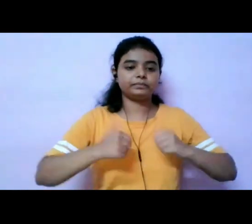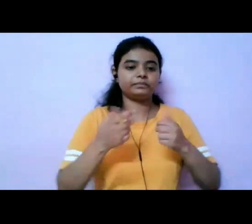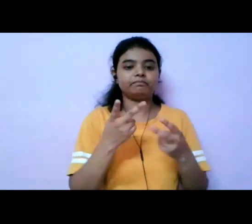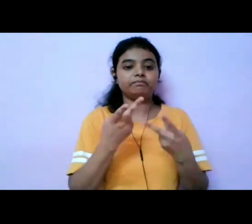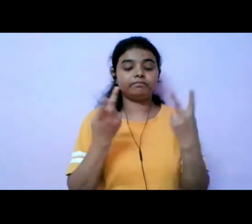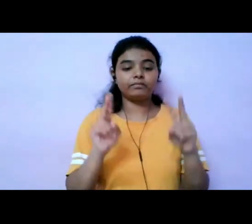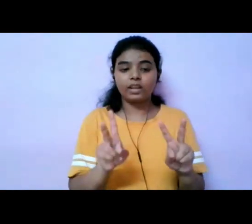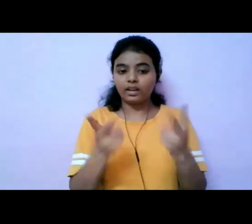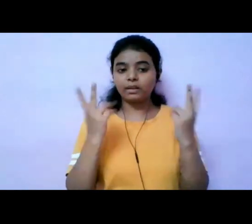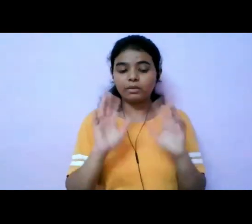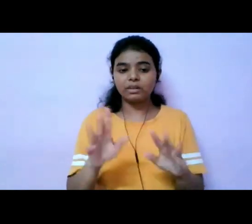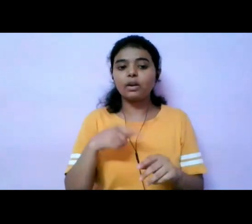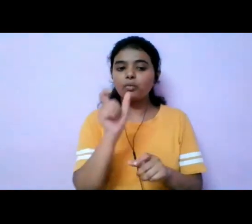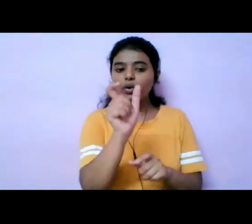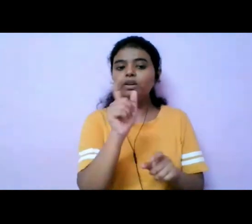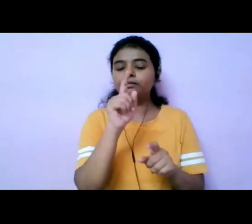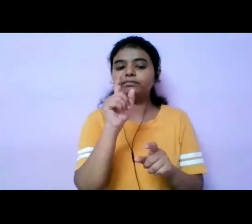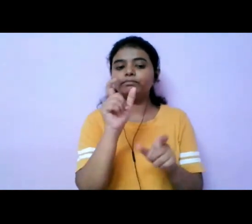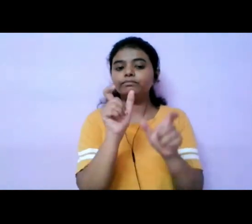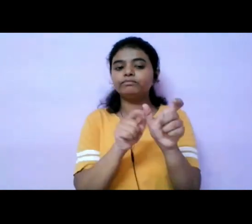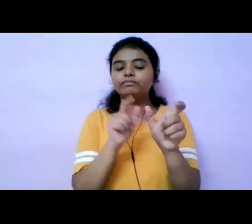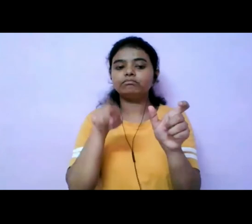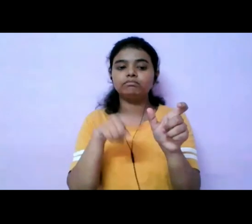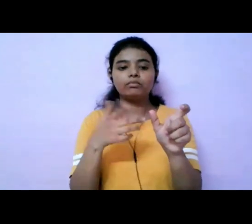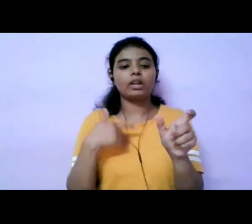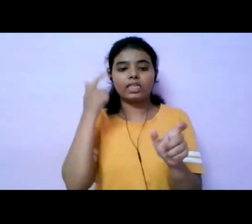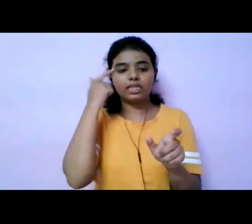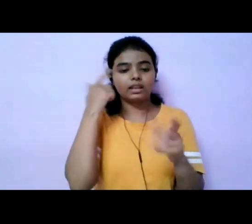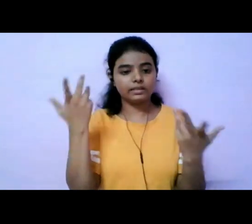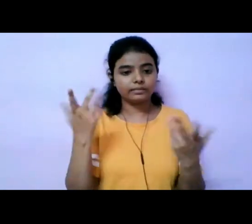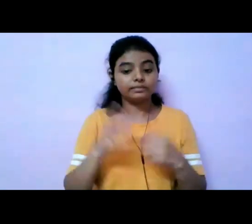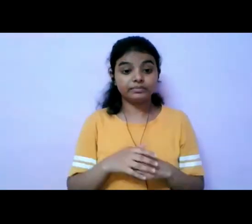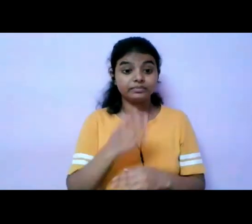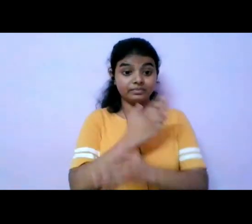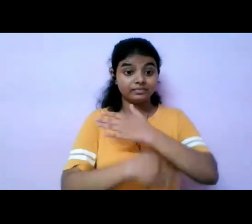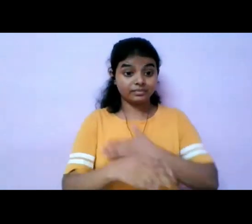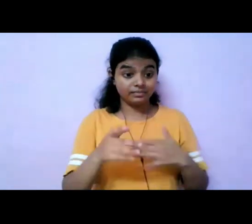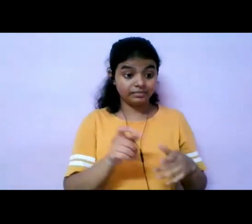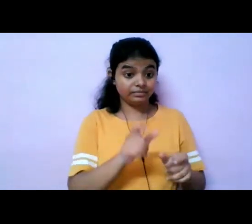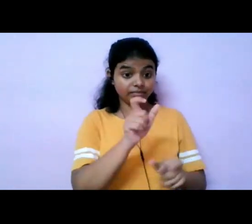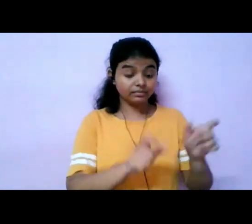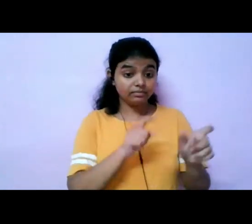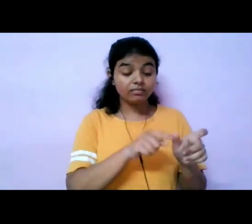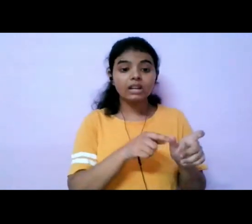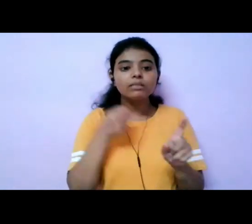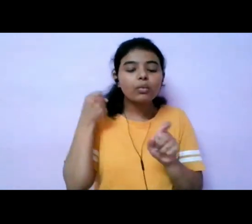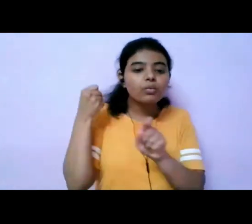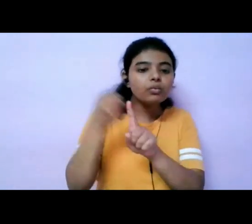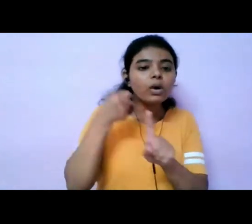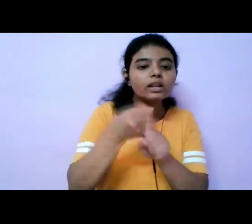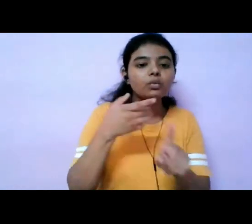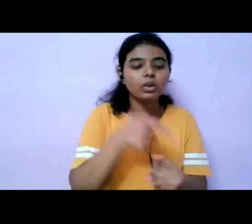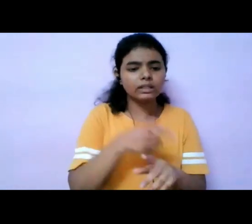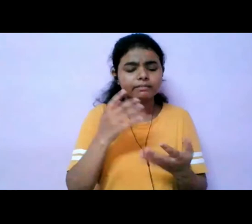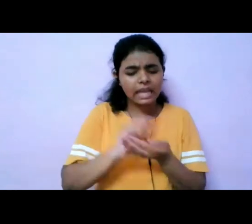word. Many people with disabilities are fighting to keep the word disability because they see it as